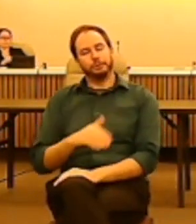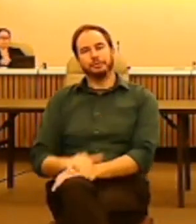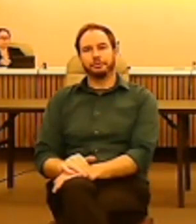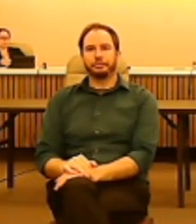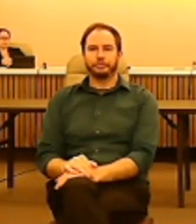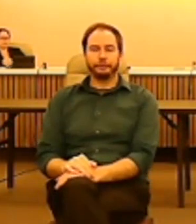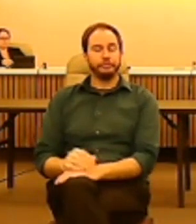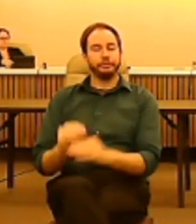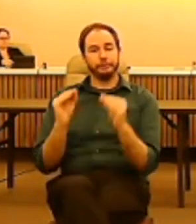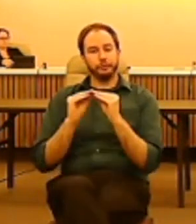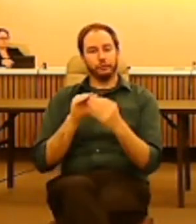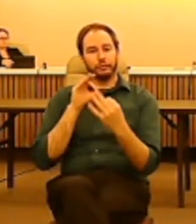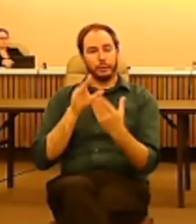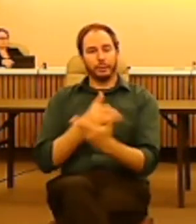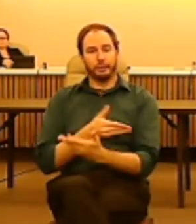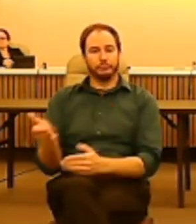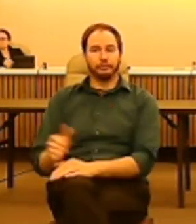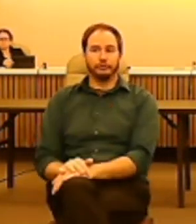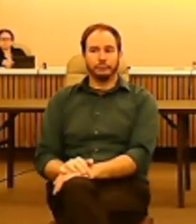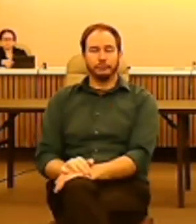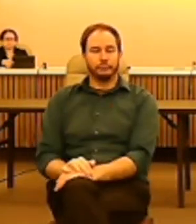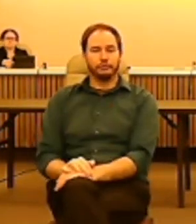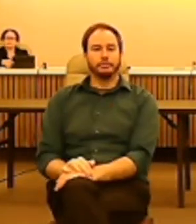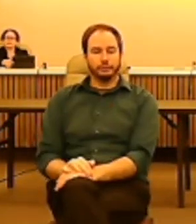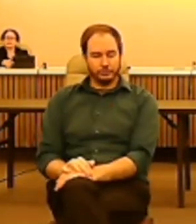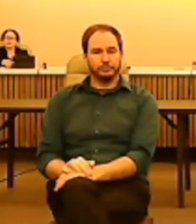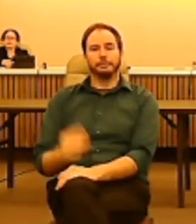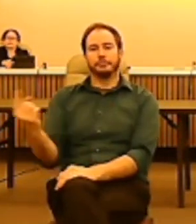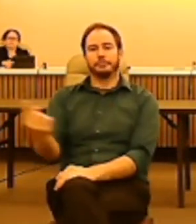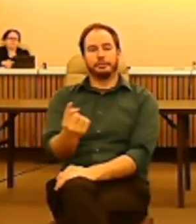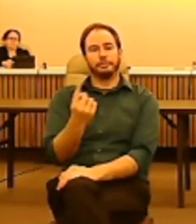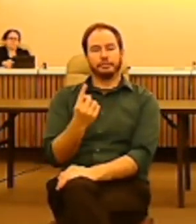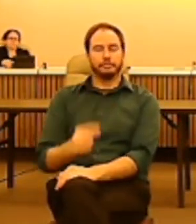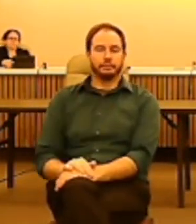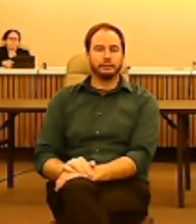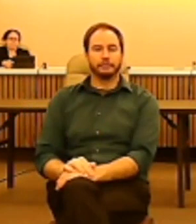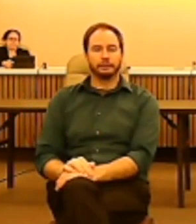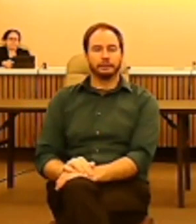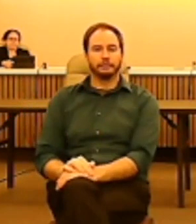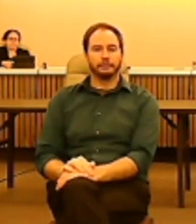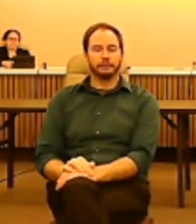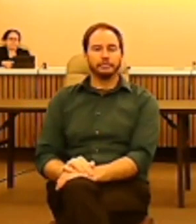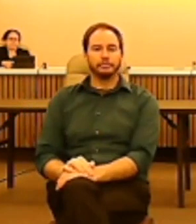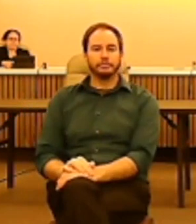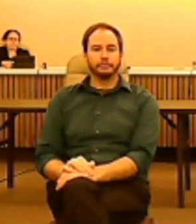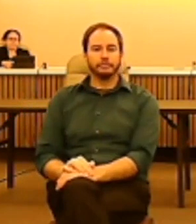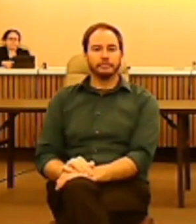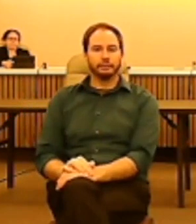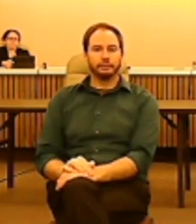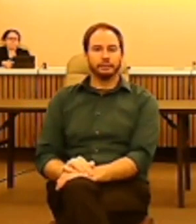you. Any other input from the public? Come on up.